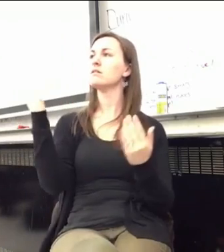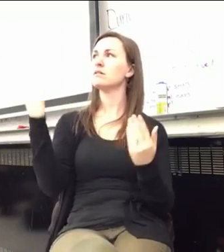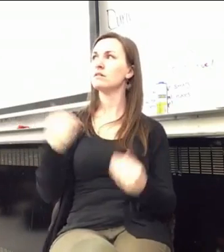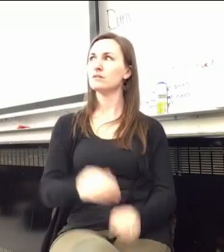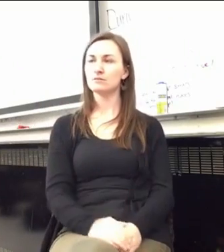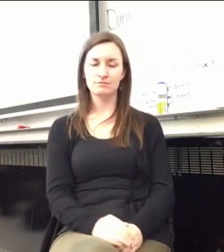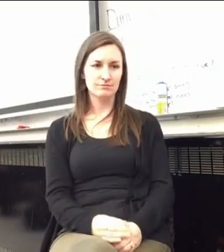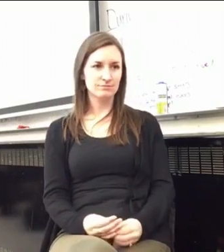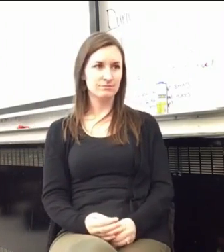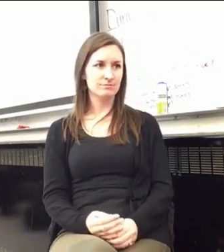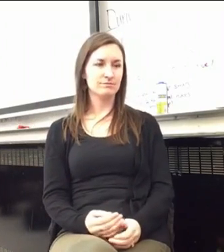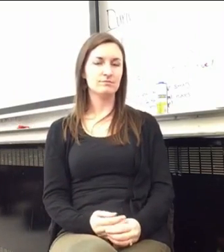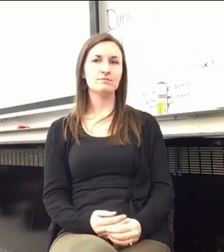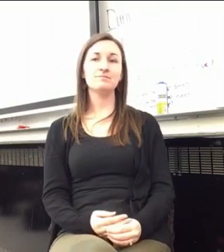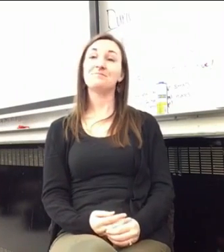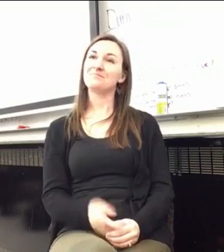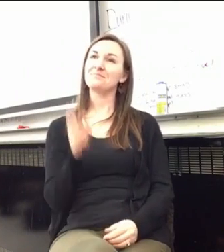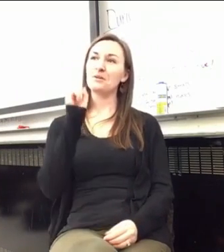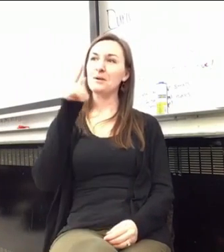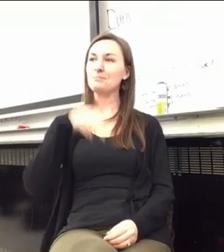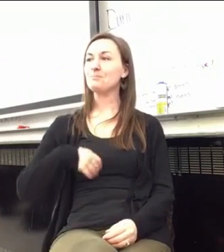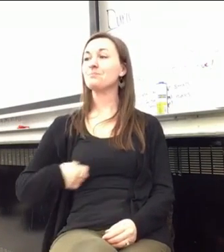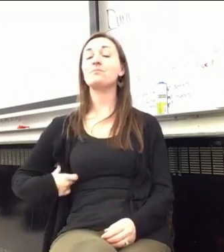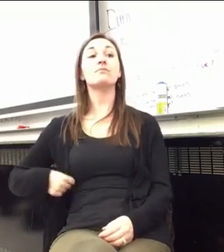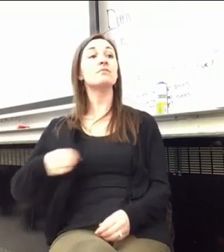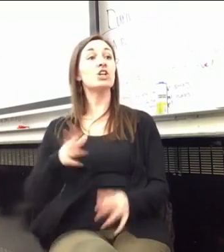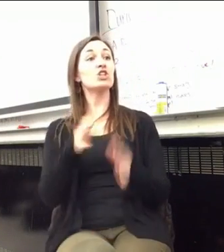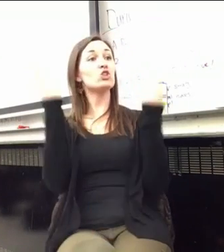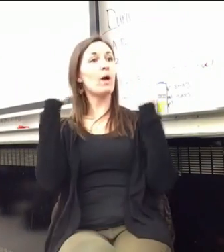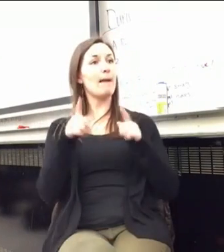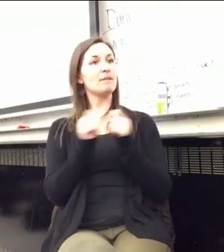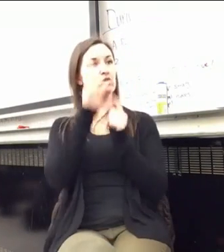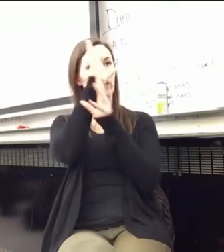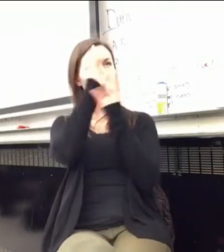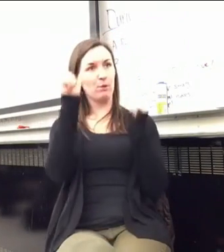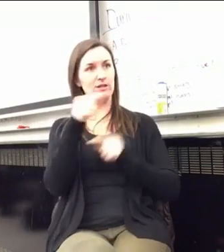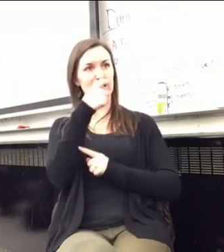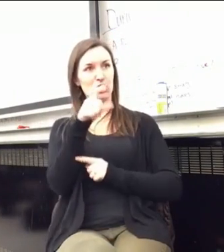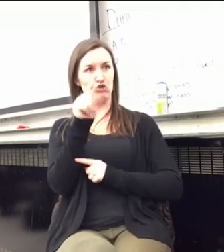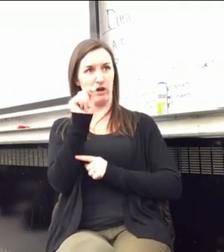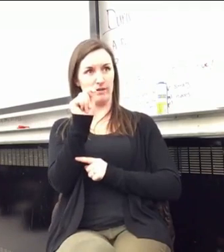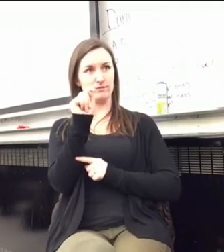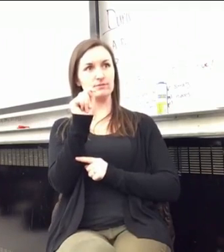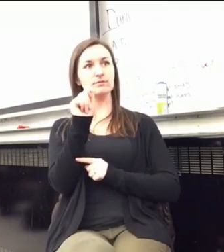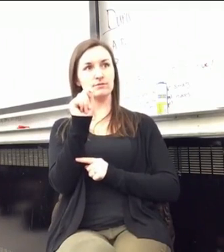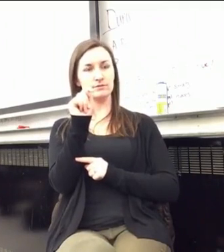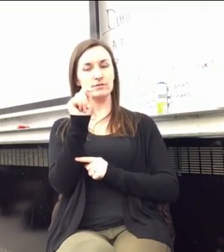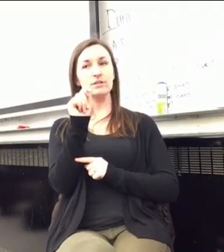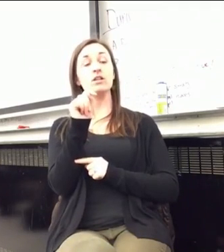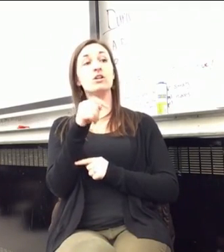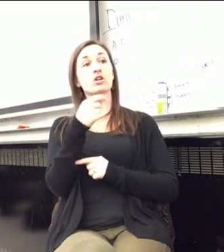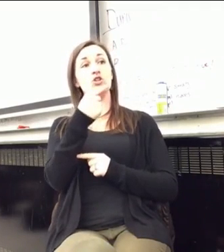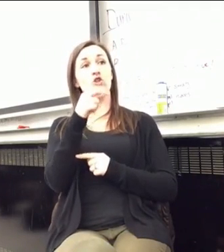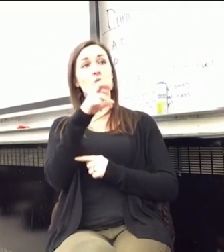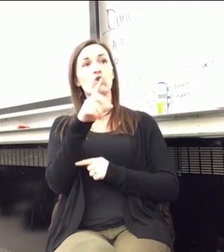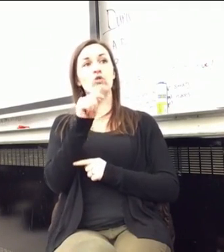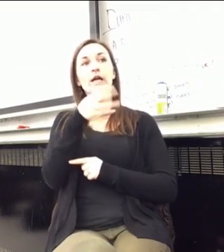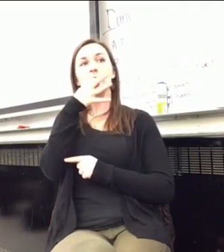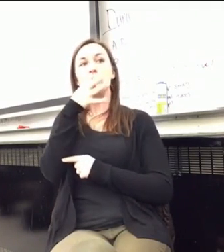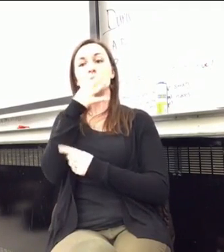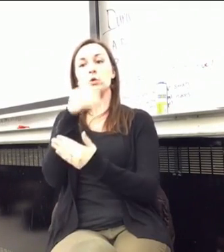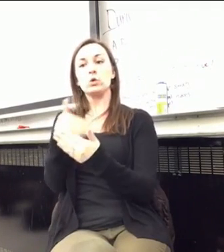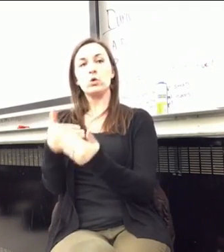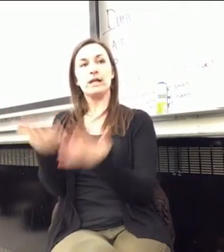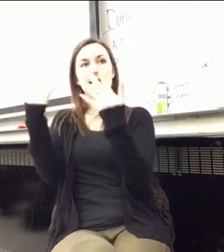Okay. All right. So, what happens with Grant? So, Grant is getting out of the presidency. If you